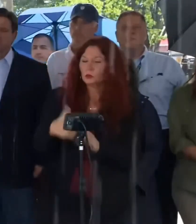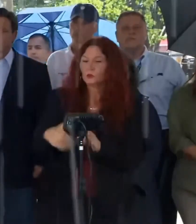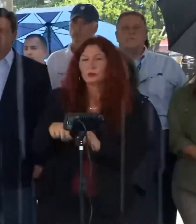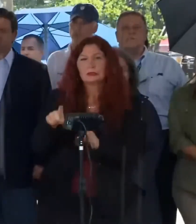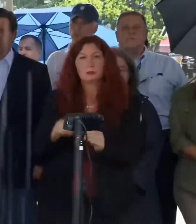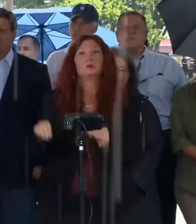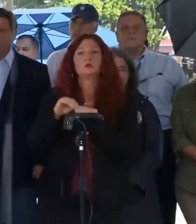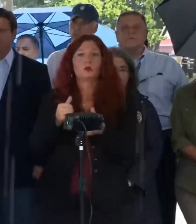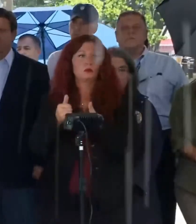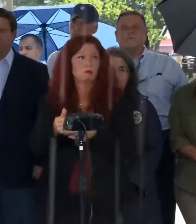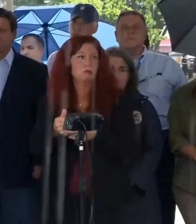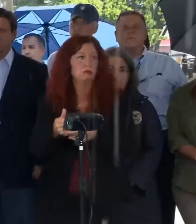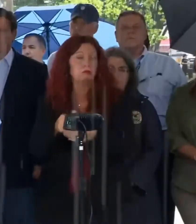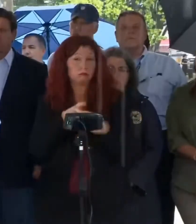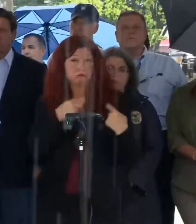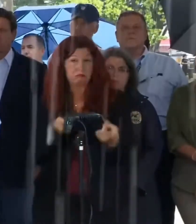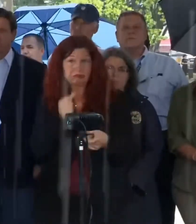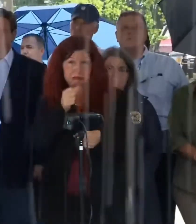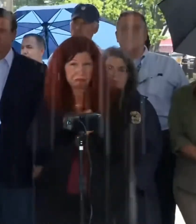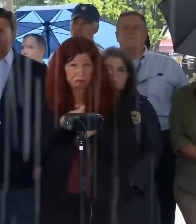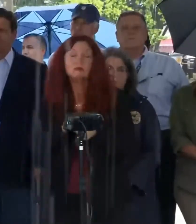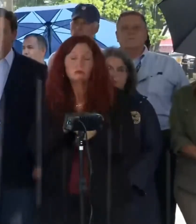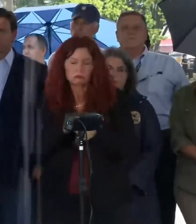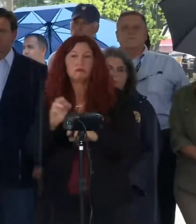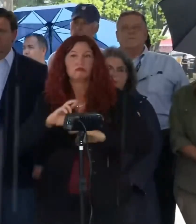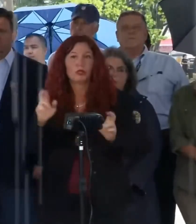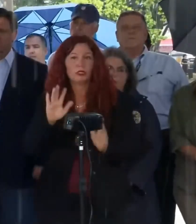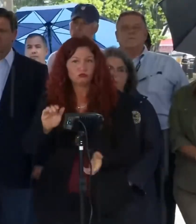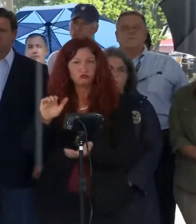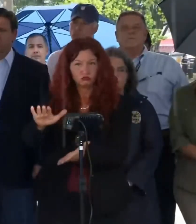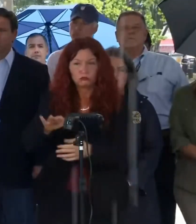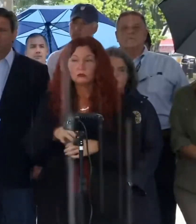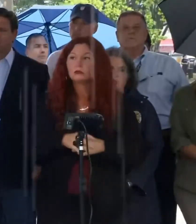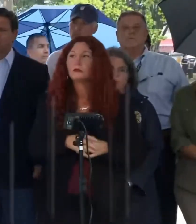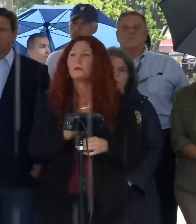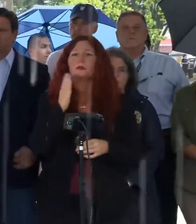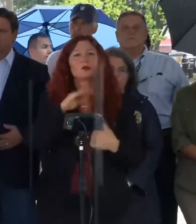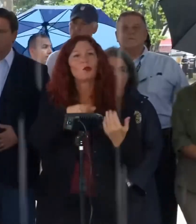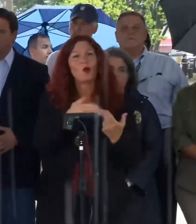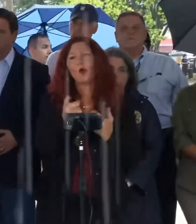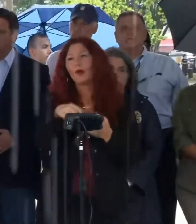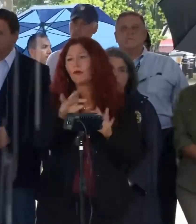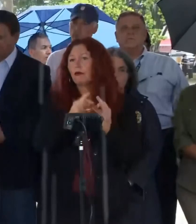assistance. We know that this is a difficult time for families and first responders